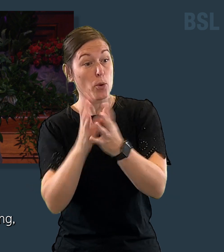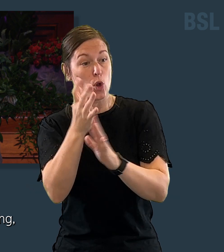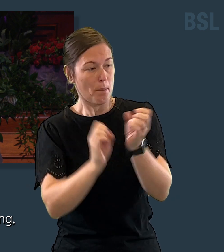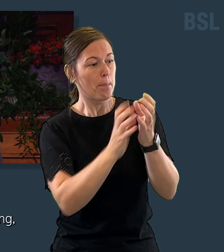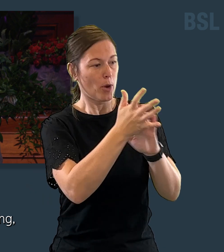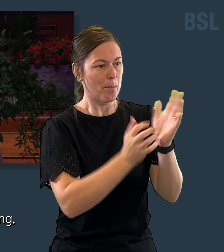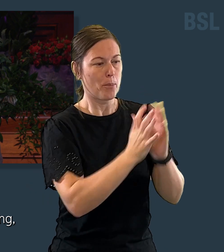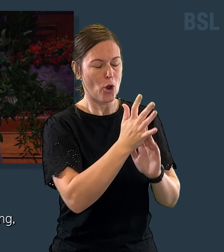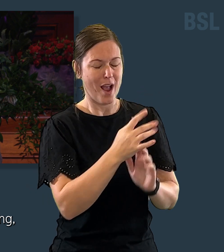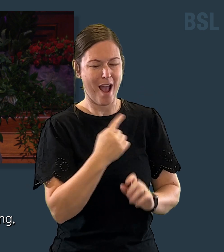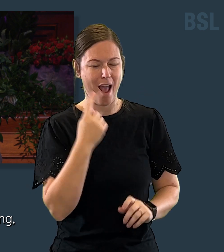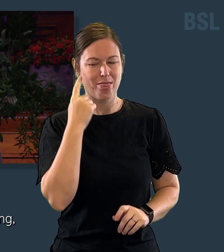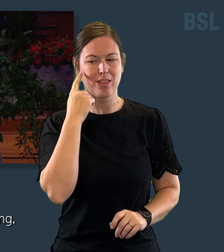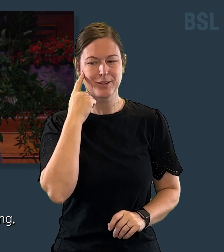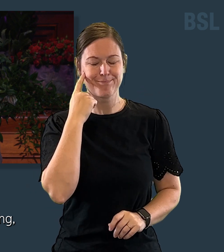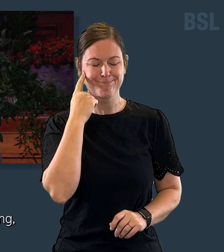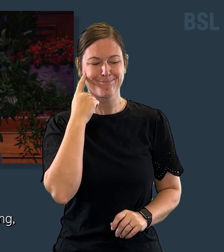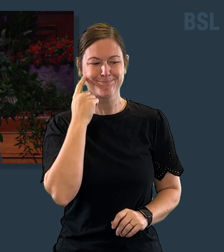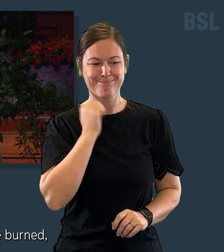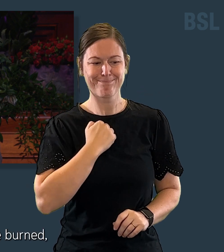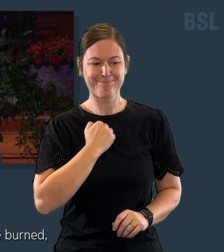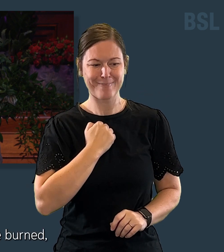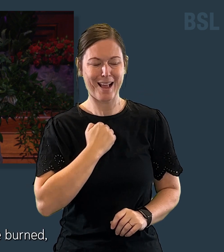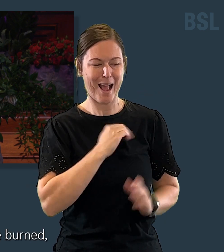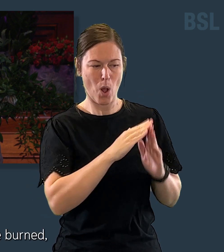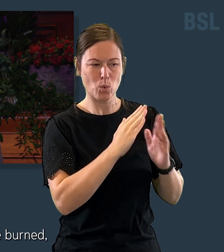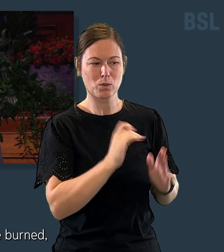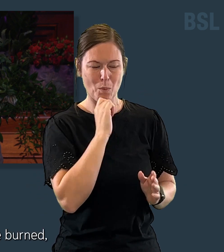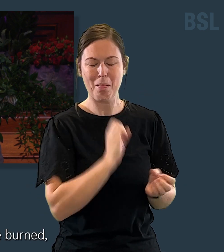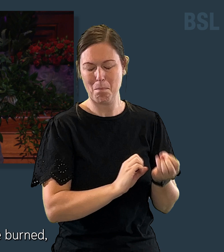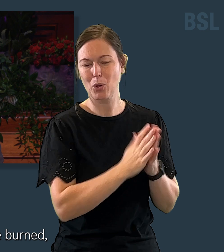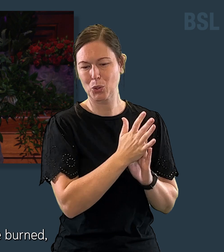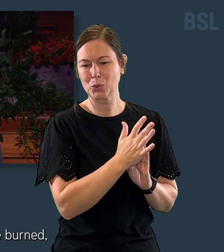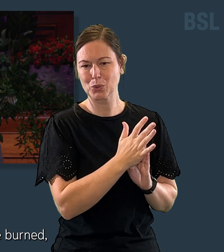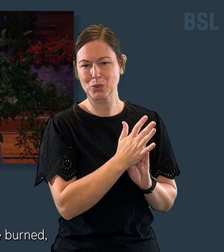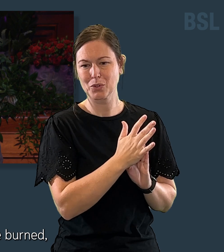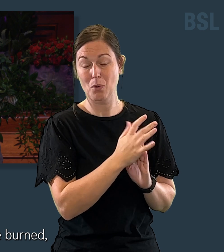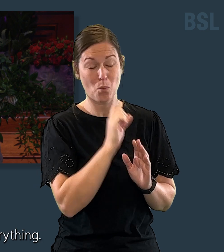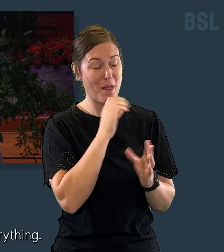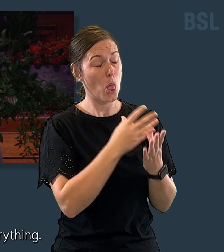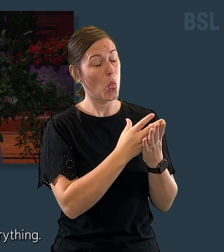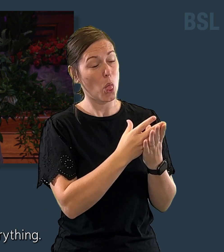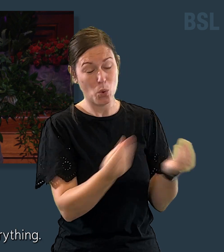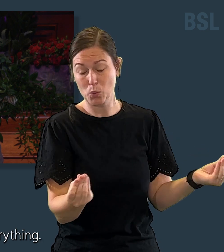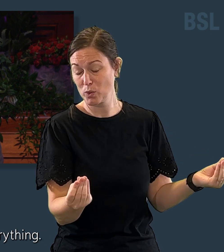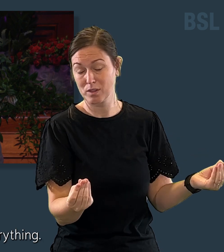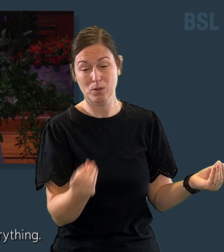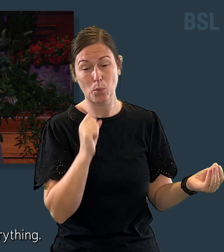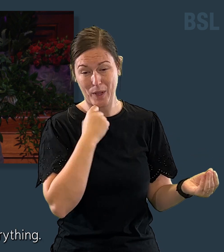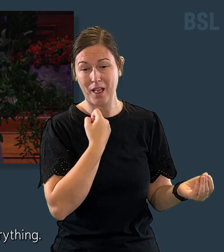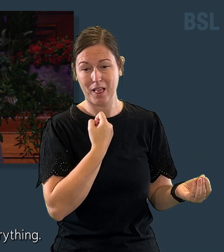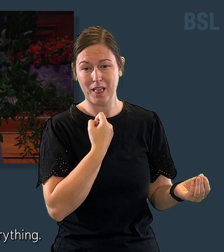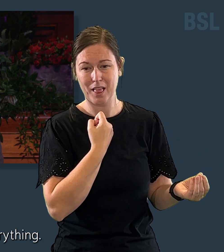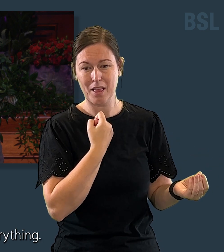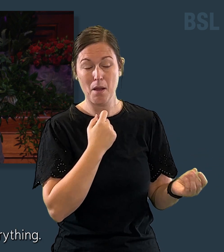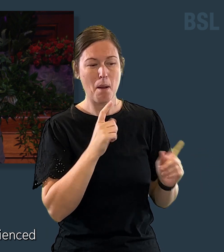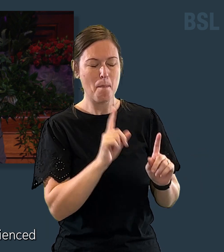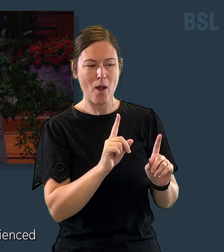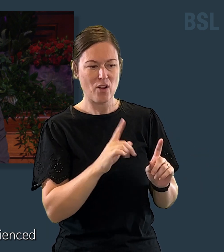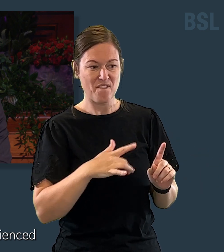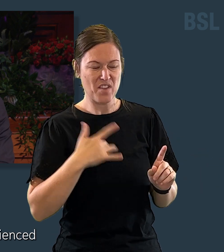houses were burning, I had the impression that our house was going to be burned, that we were going to lose everything.